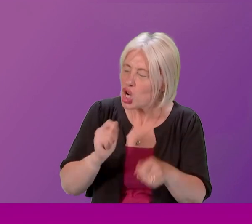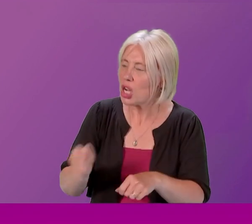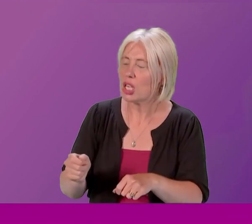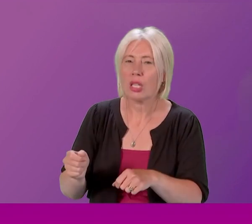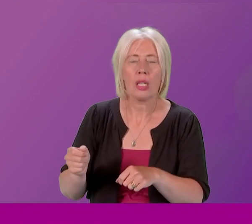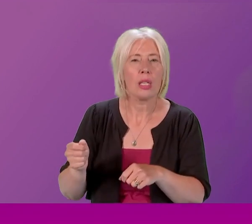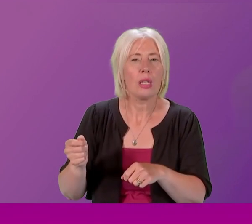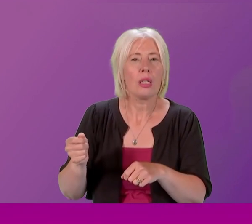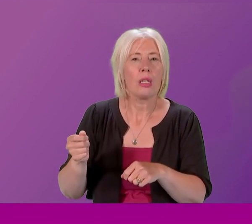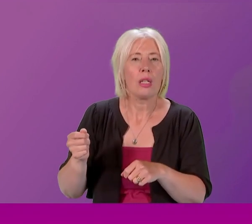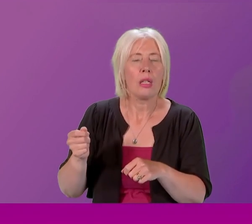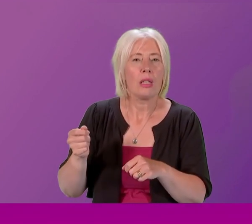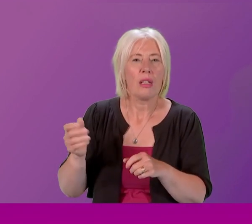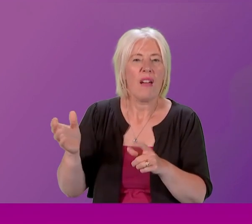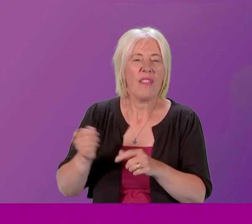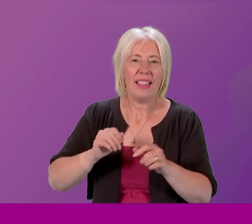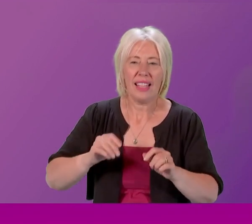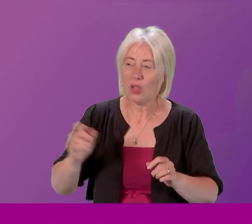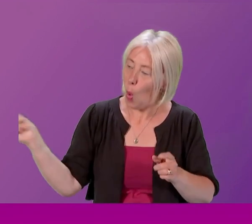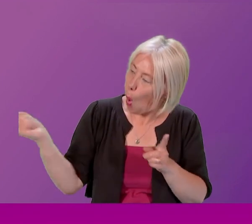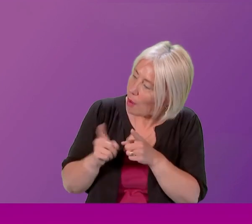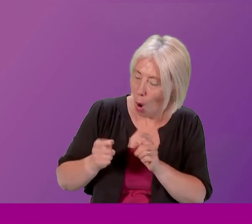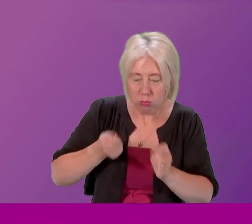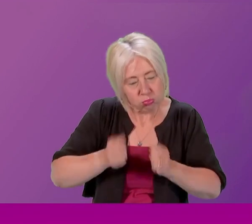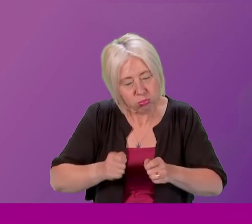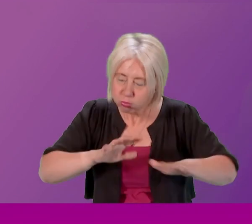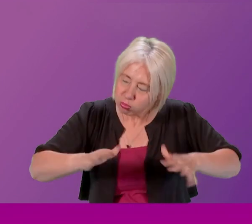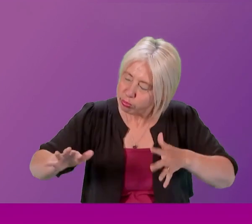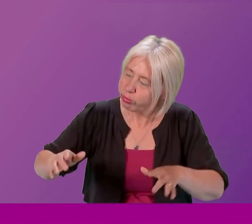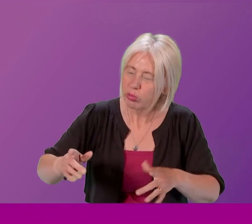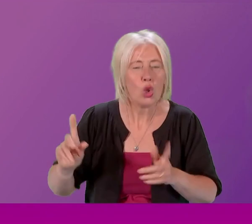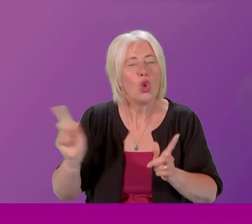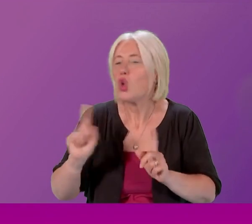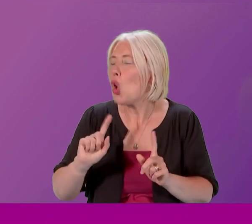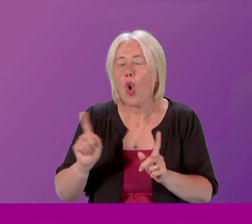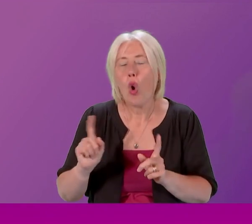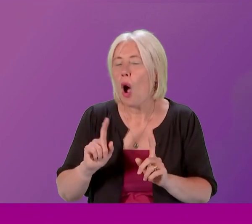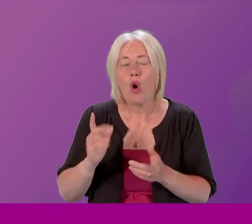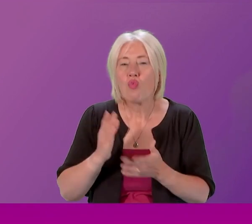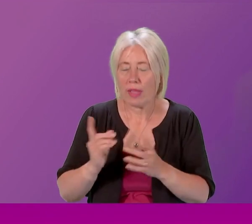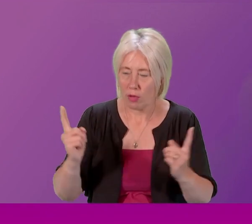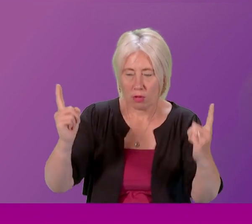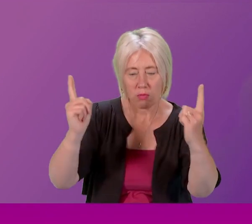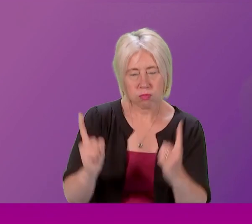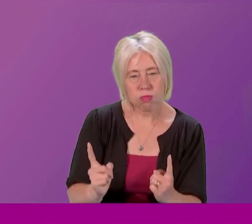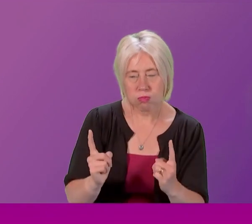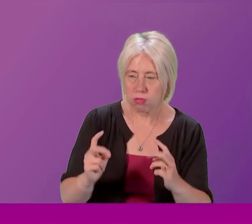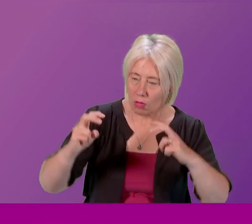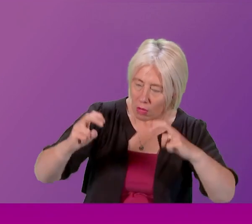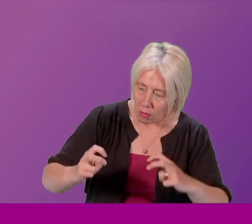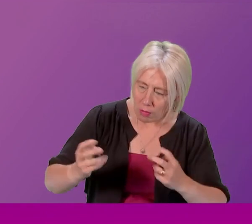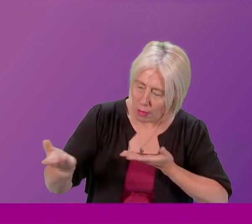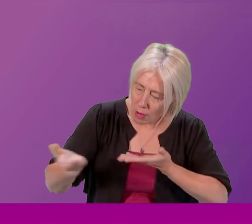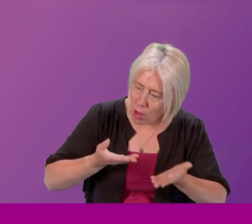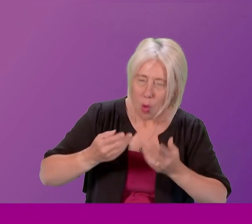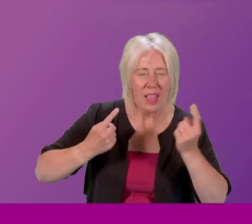finding, you know, oh, let's play this rhythm together and that kind of thing. It was just literally dealing with sounds,